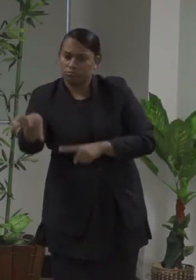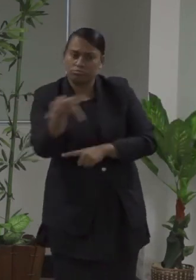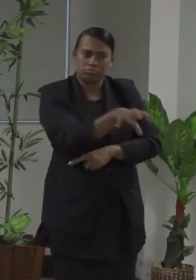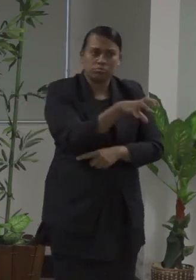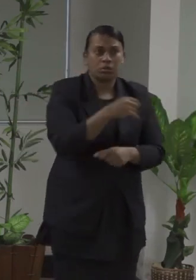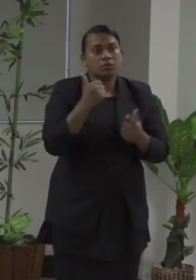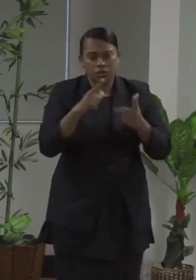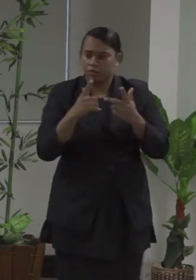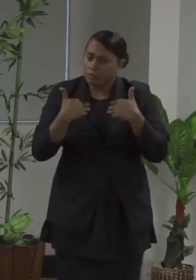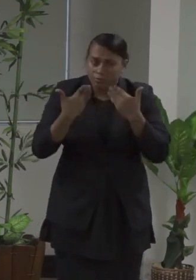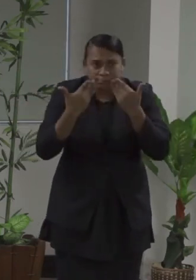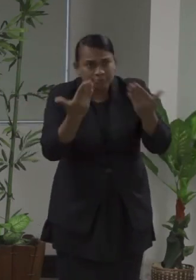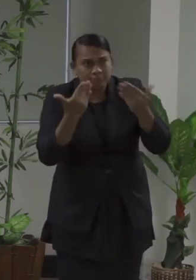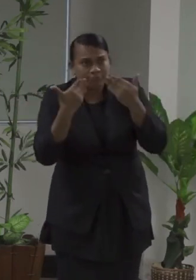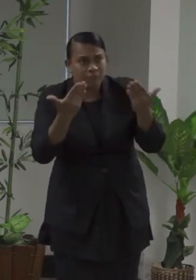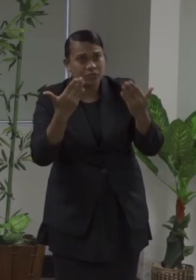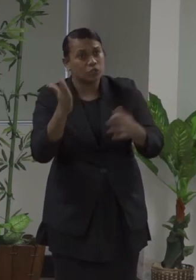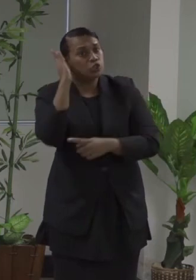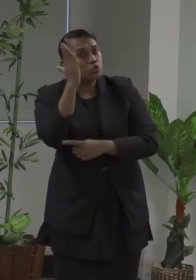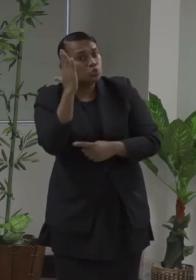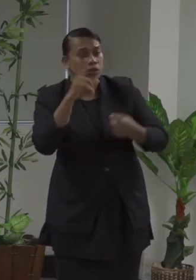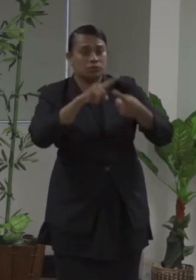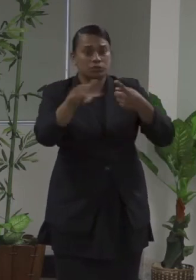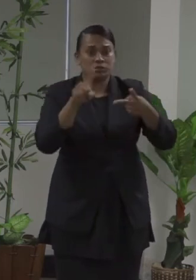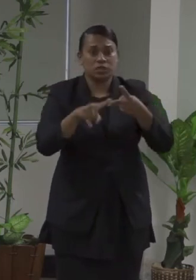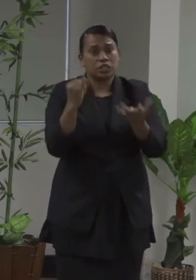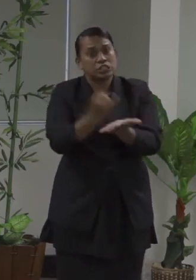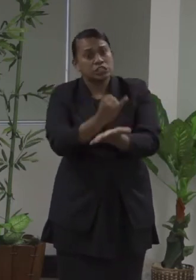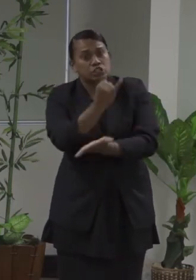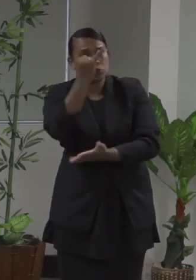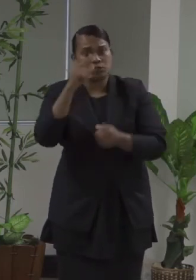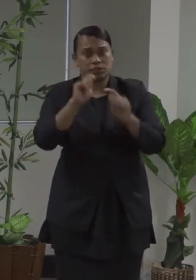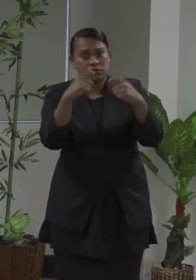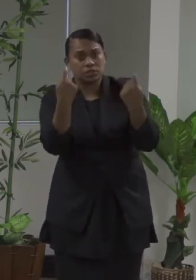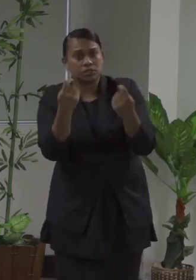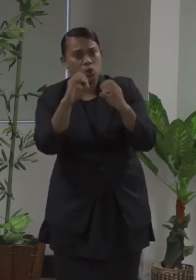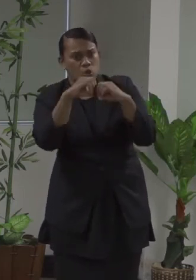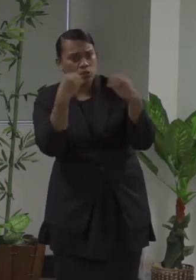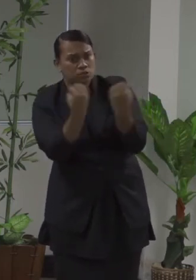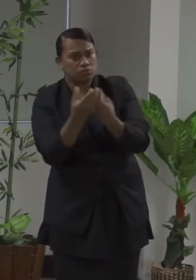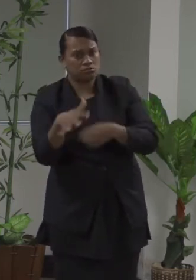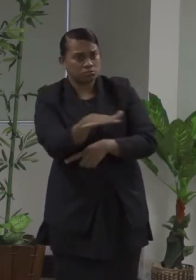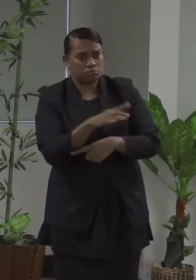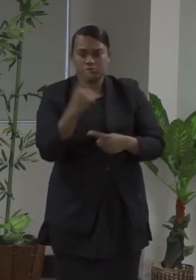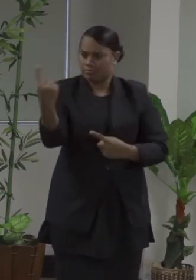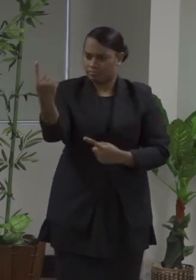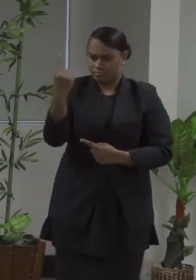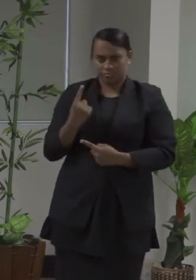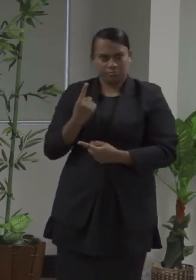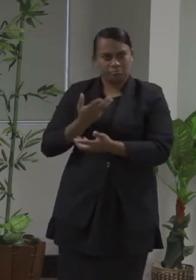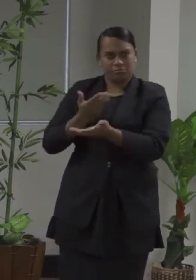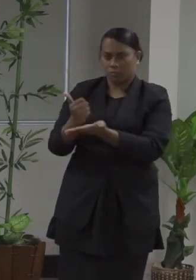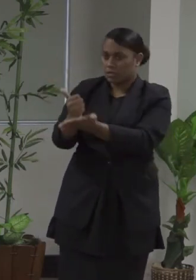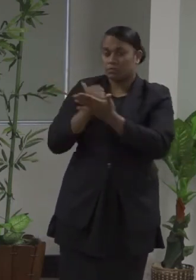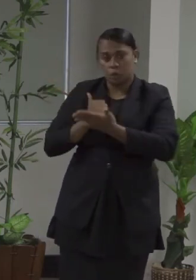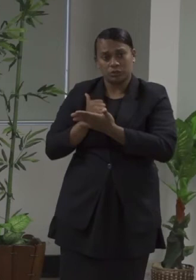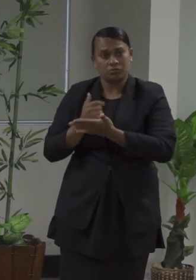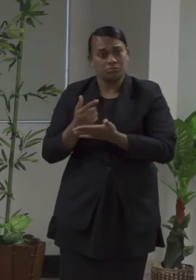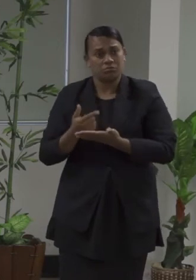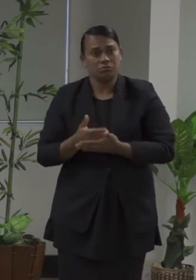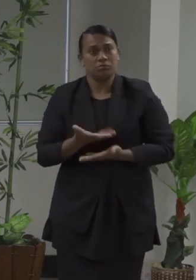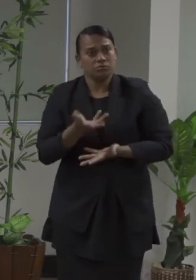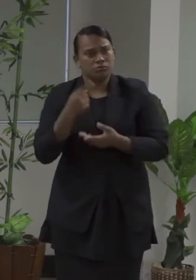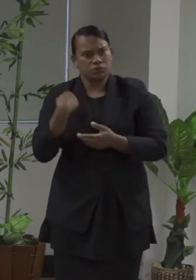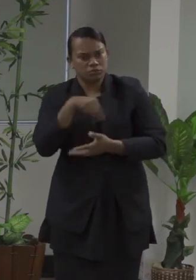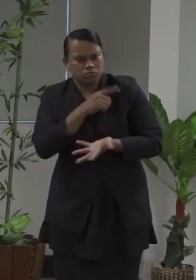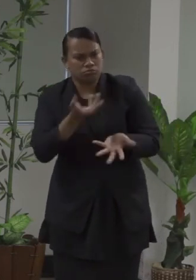schools, institutions and organizations that have stepped forward and assisted and supported our teams,